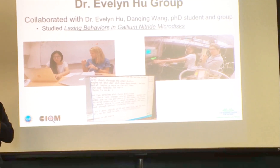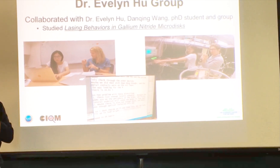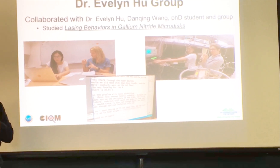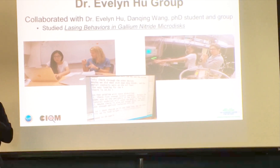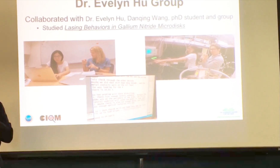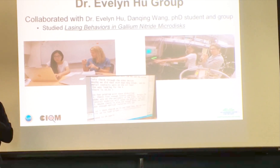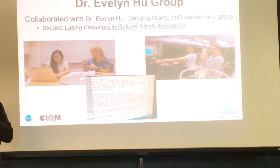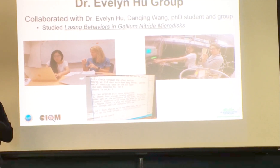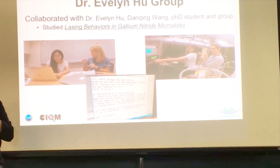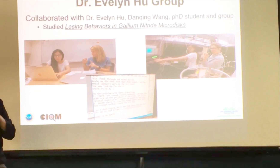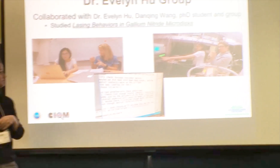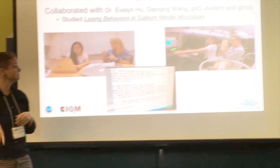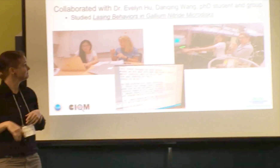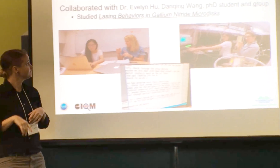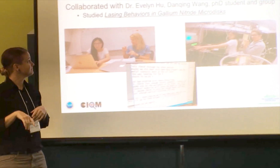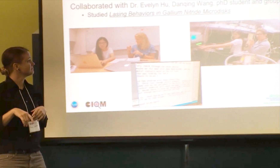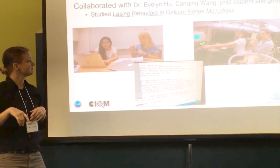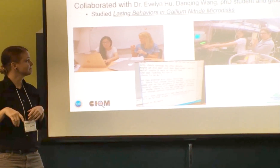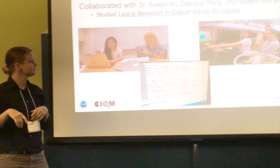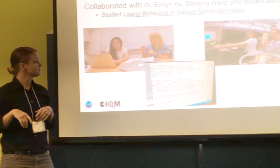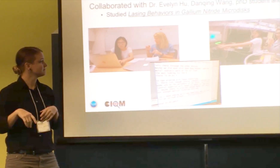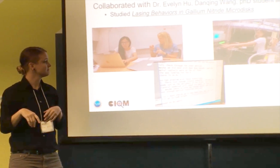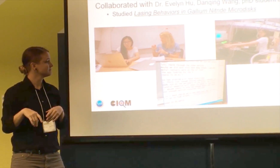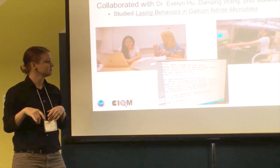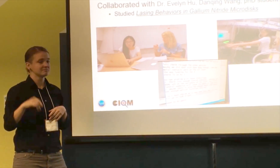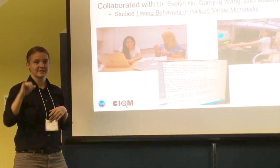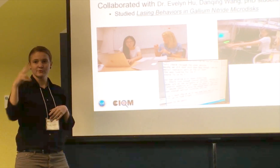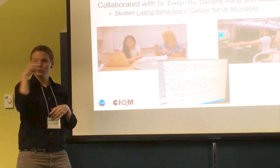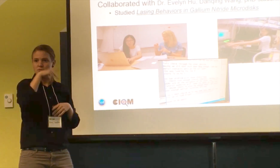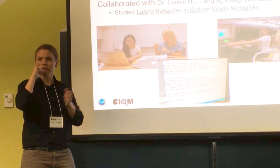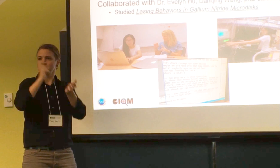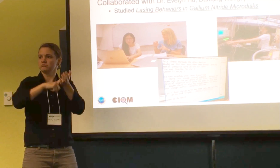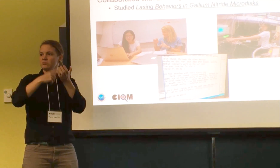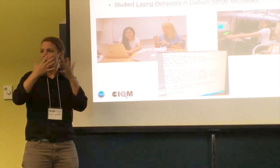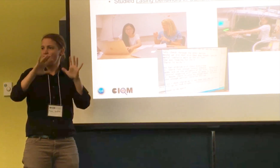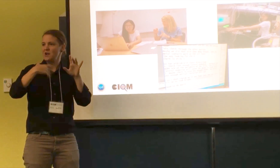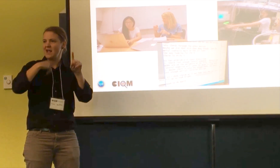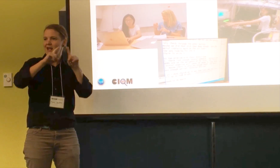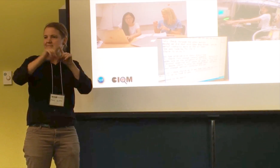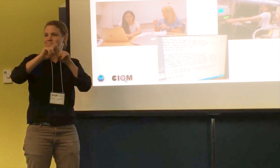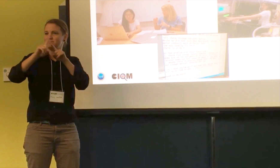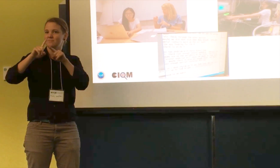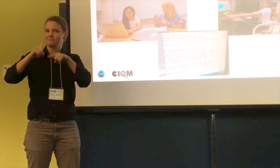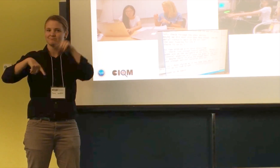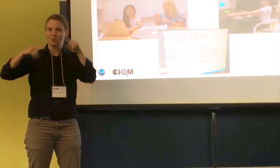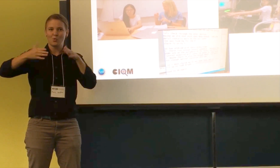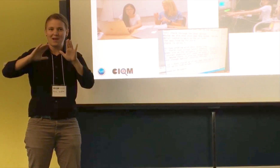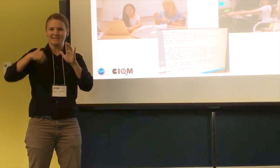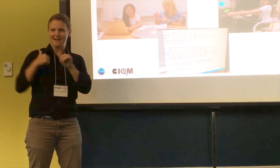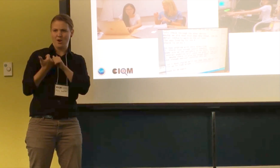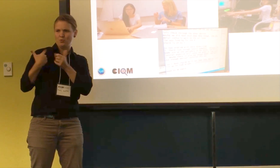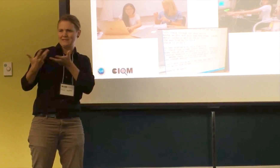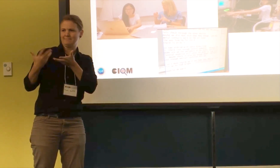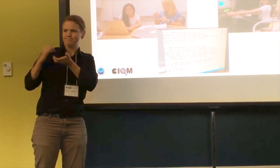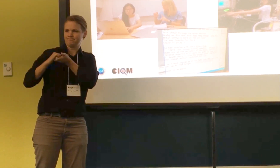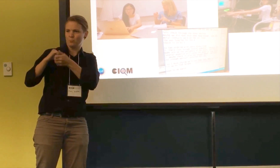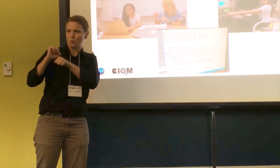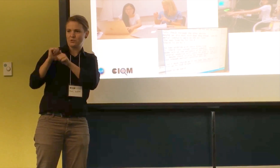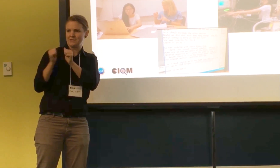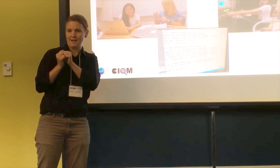microdiscs project. There were a number of ways that we engaged with one another. Dengking Wang was not a signer,